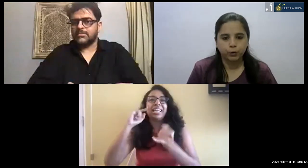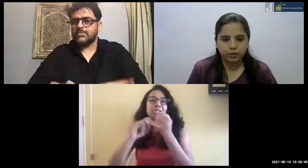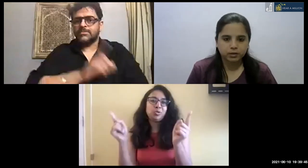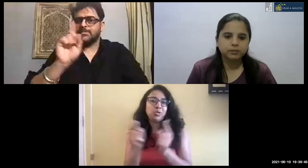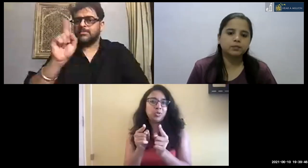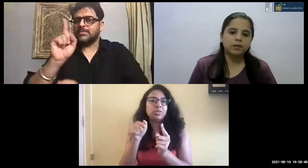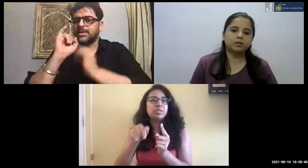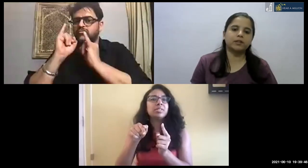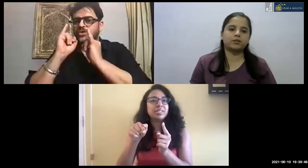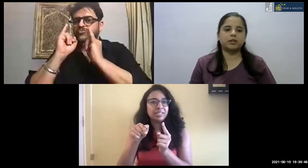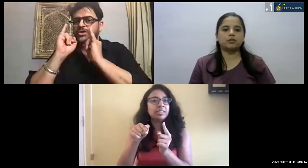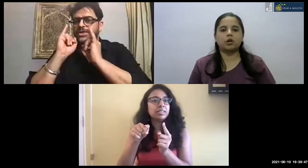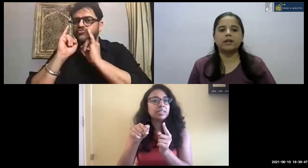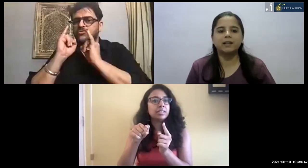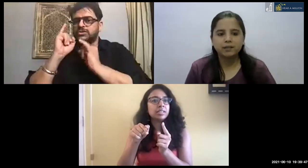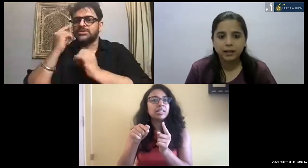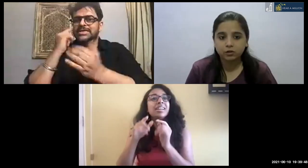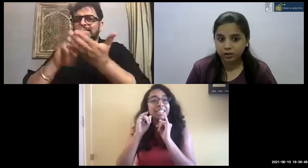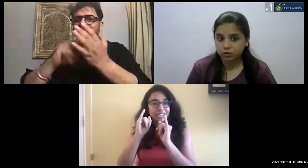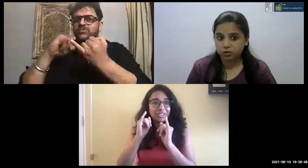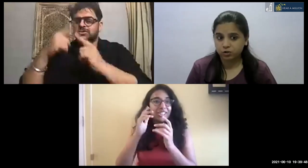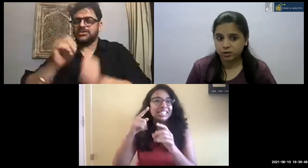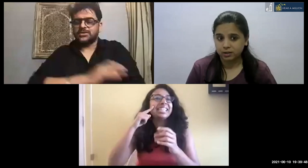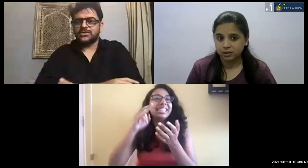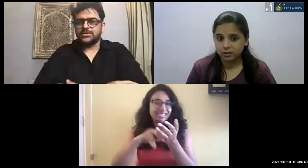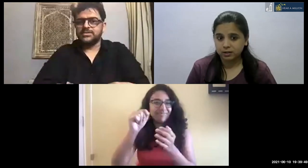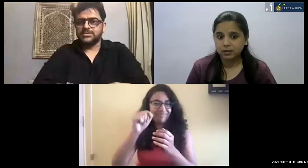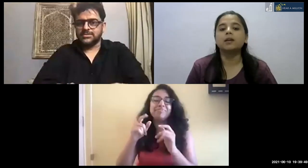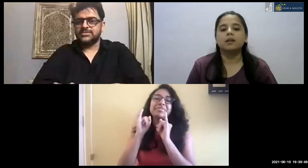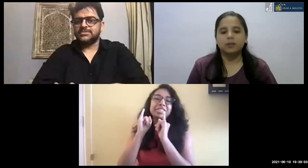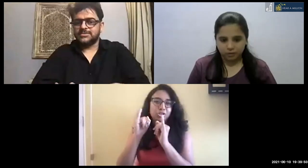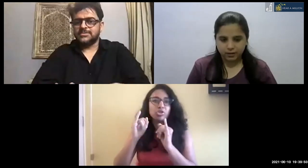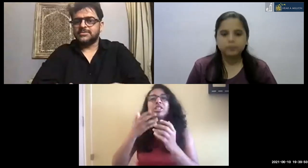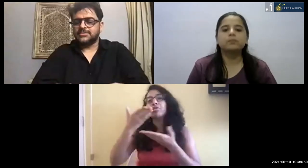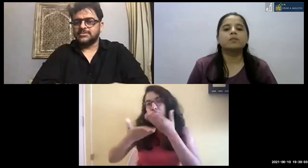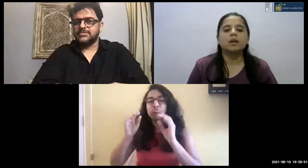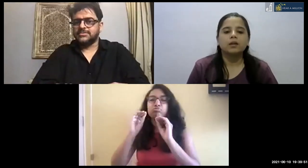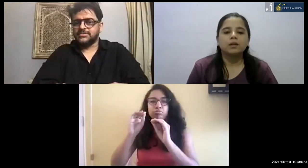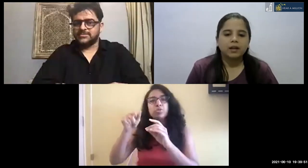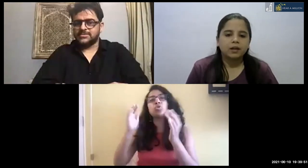Institutional Support. So it's in short, it's instructional. Okay.